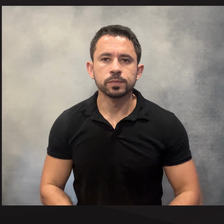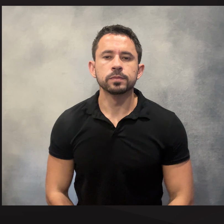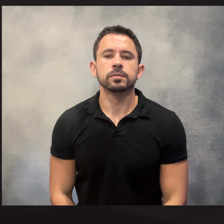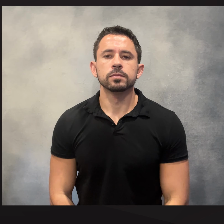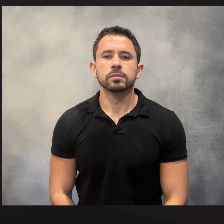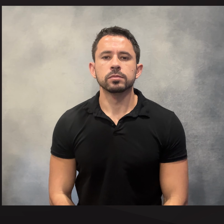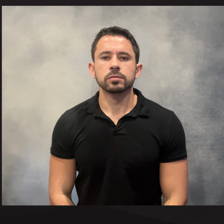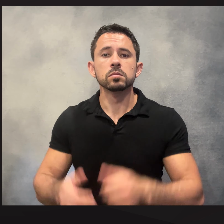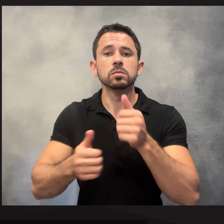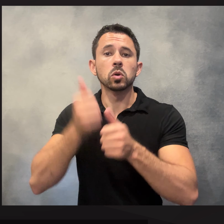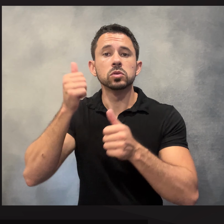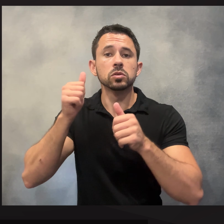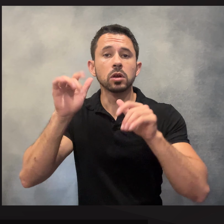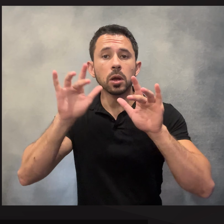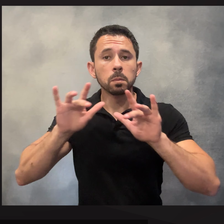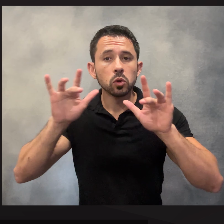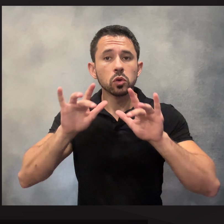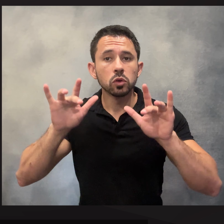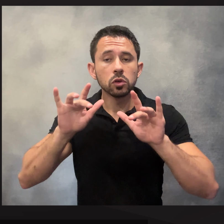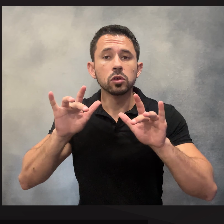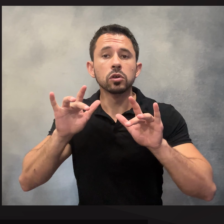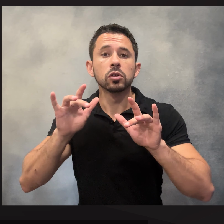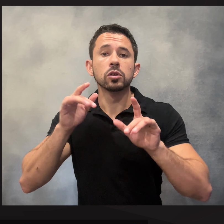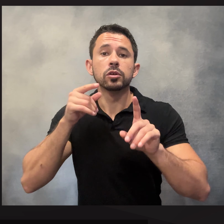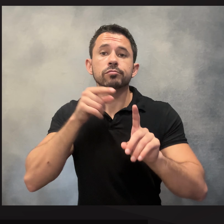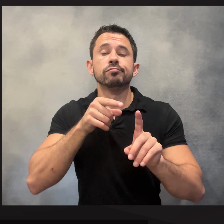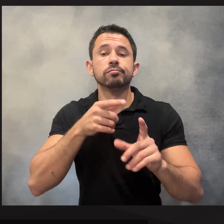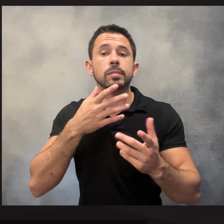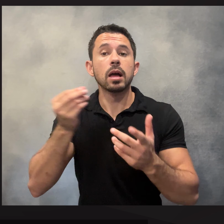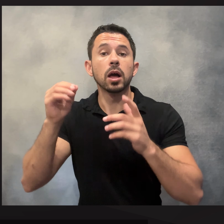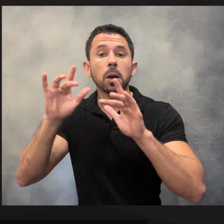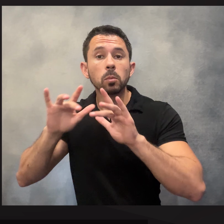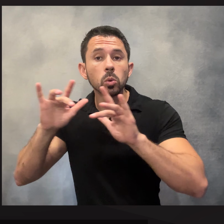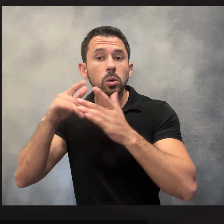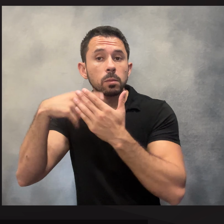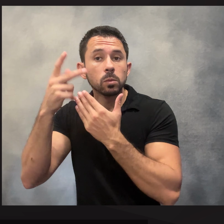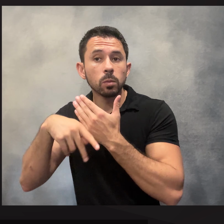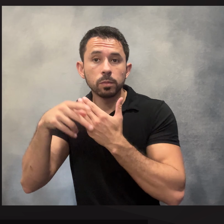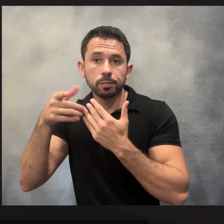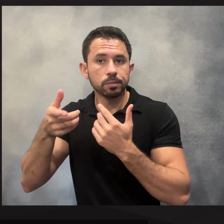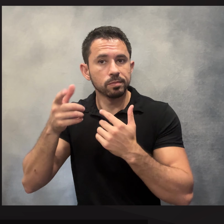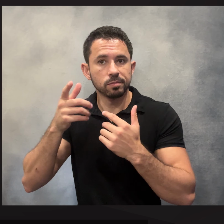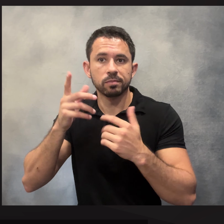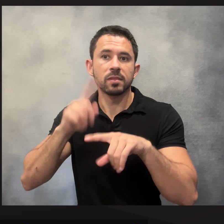Most computers and computer programs won't be able to access open data.